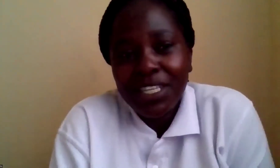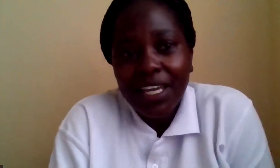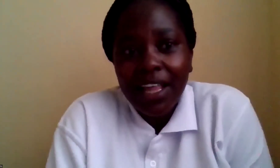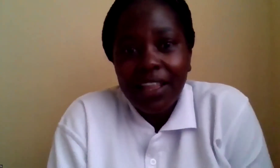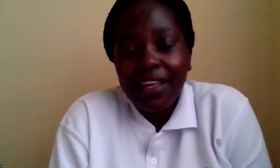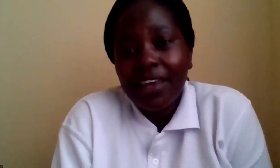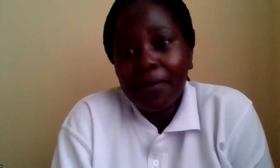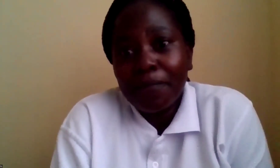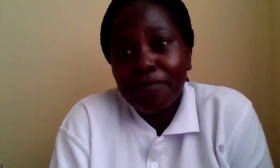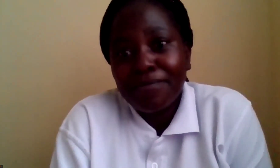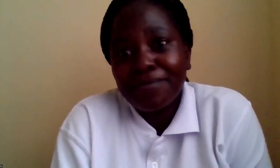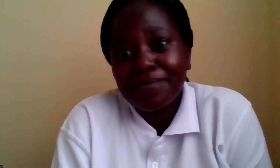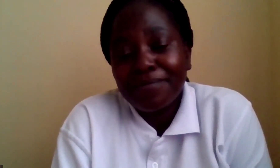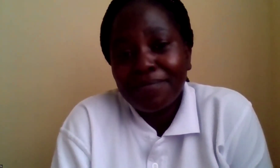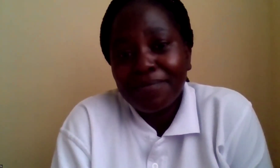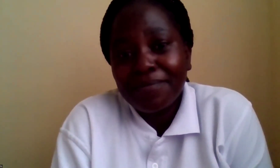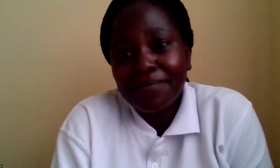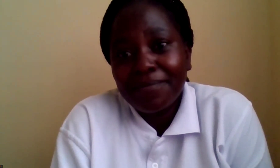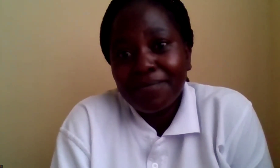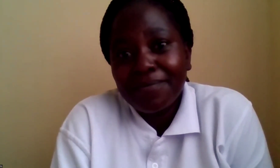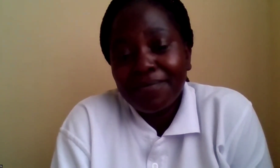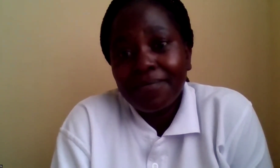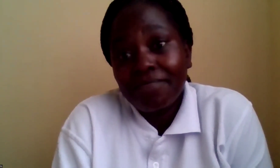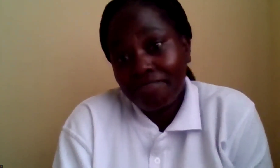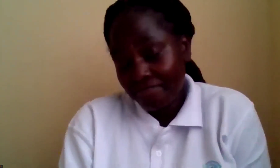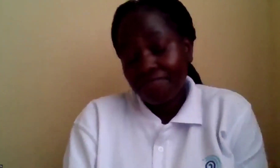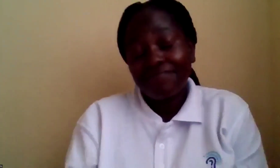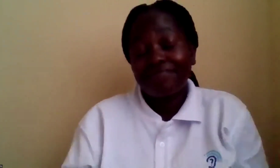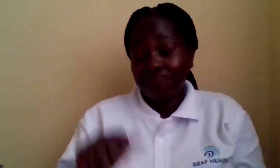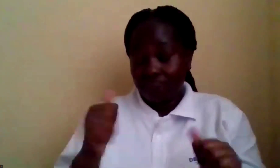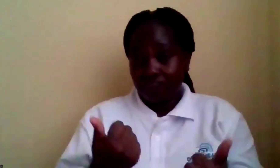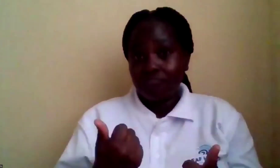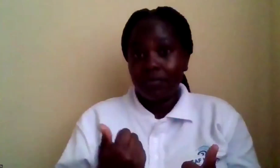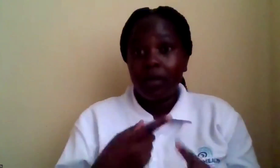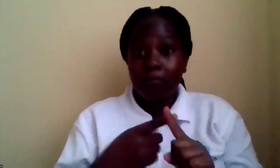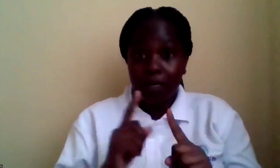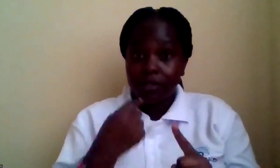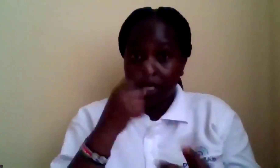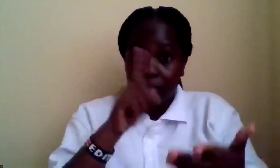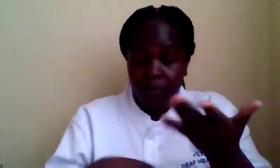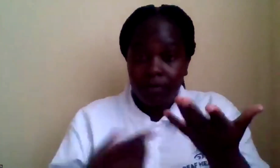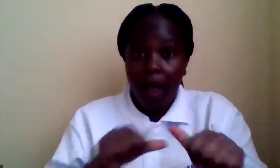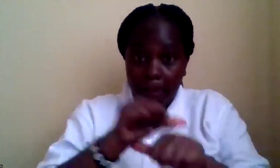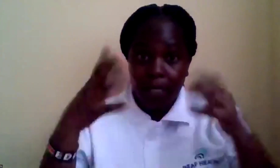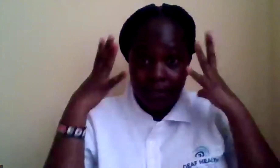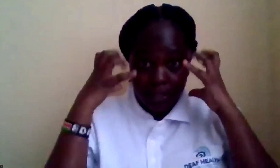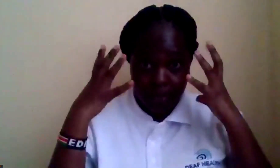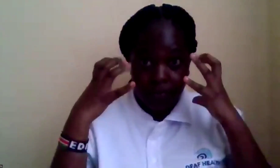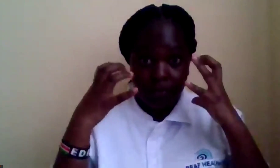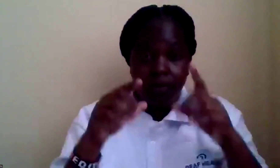you see, That's a great question. And what I can say is exercise